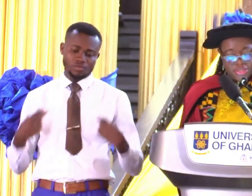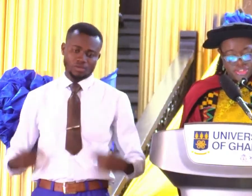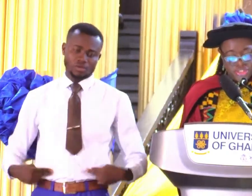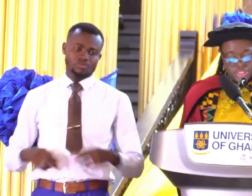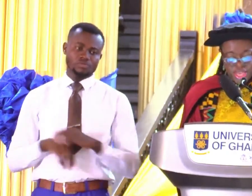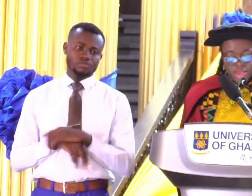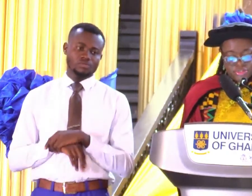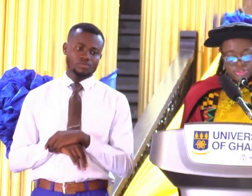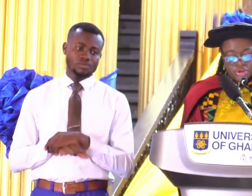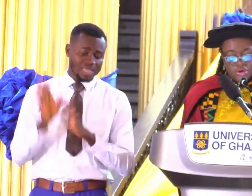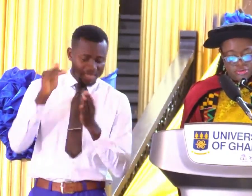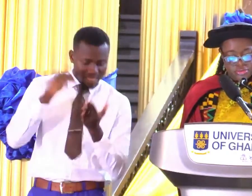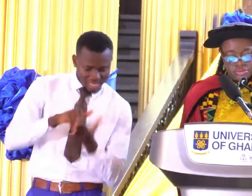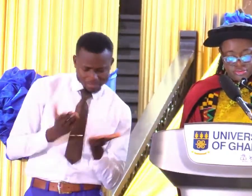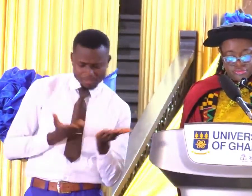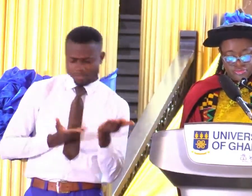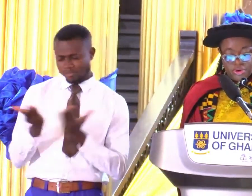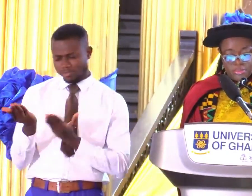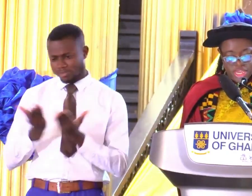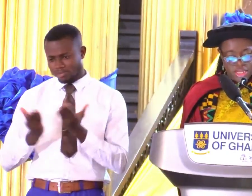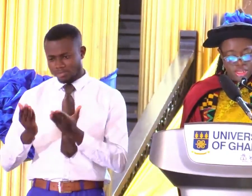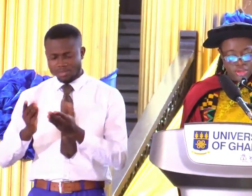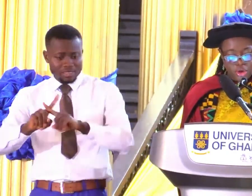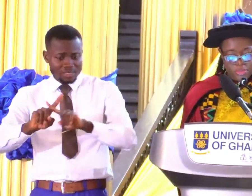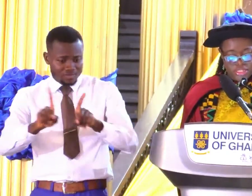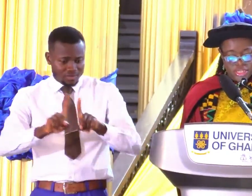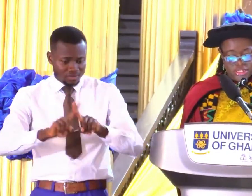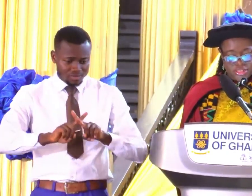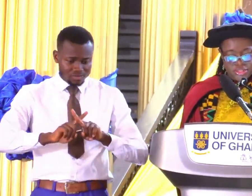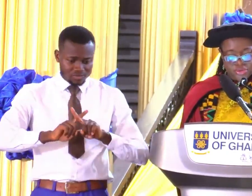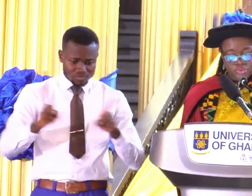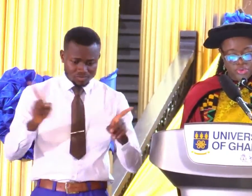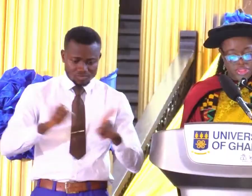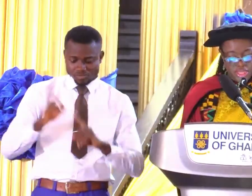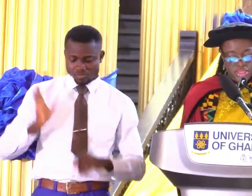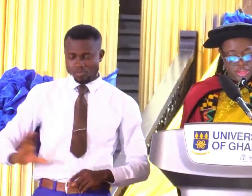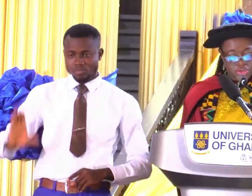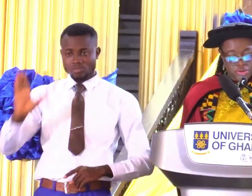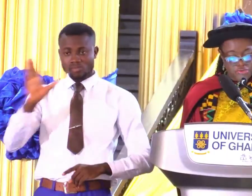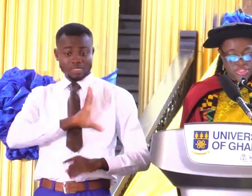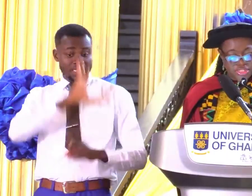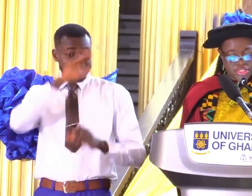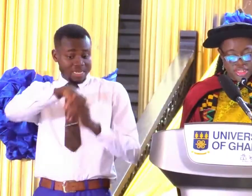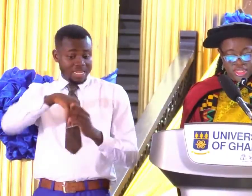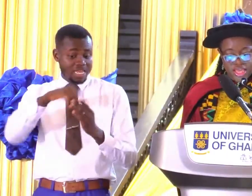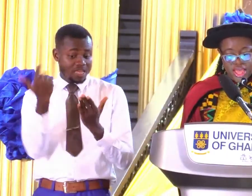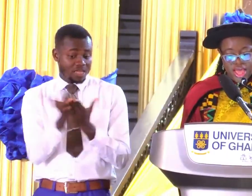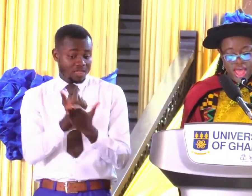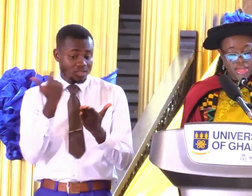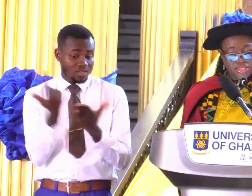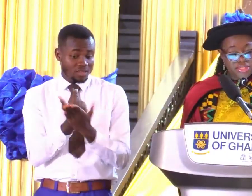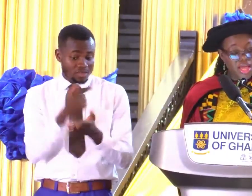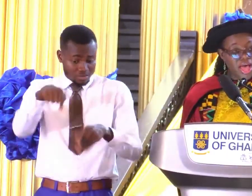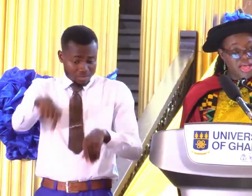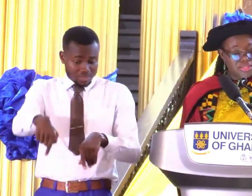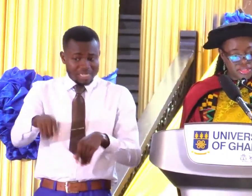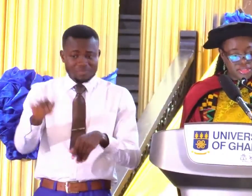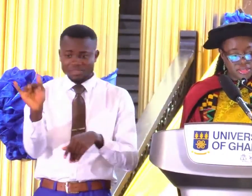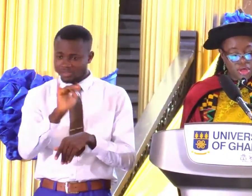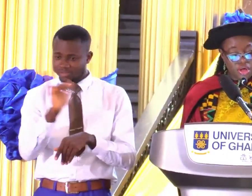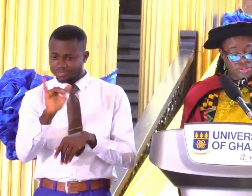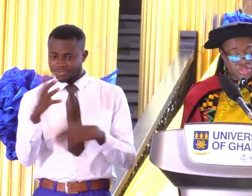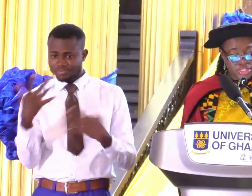And she served on very many committees within the university and